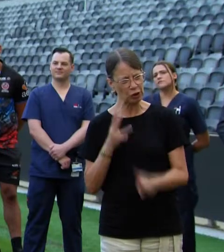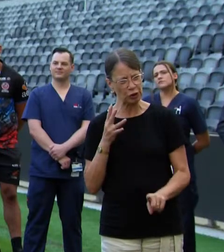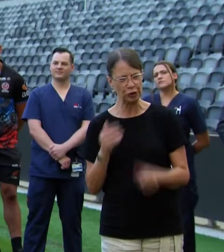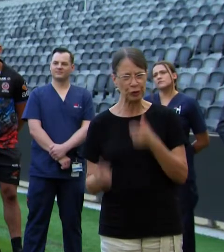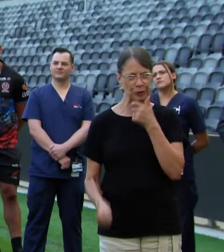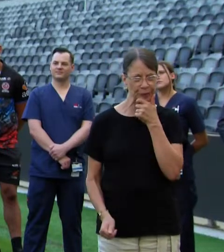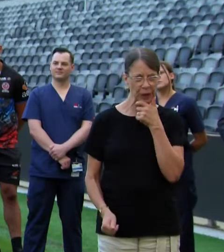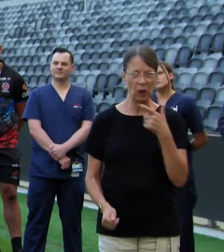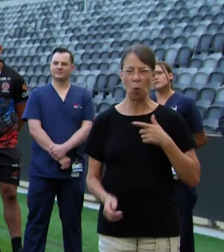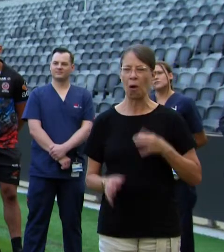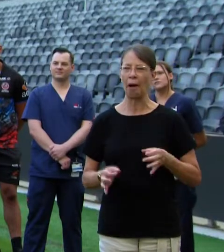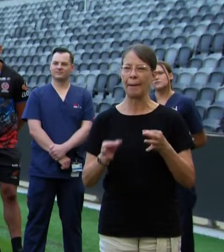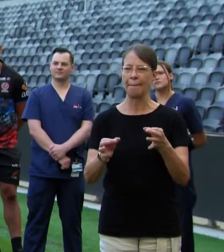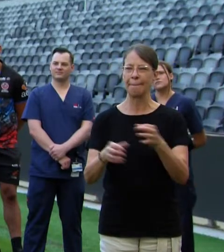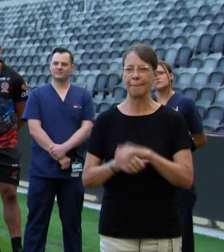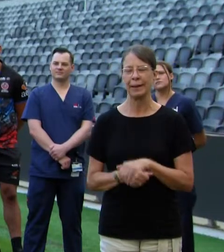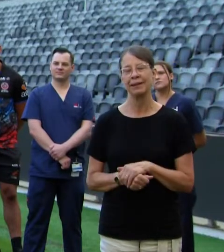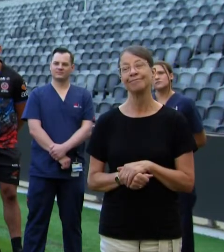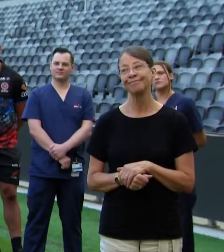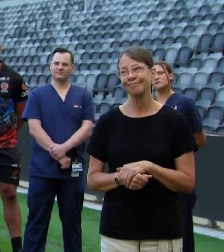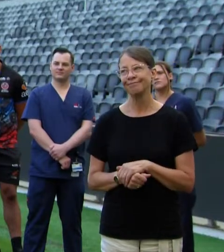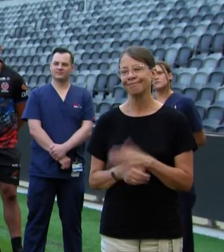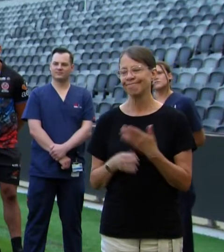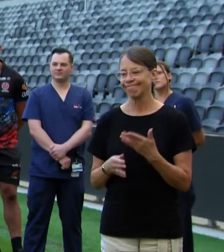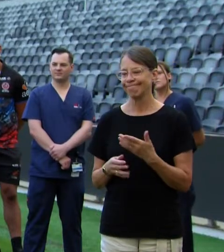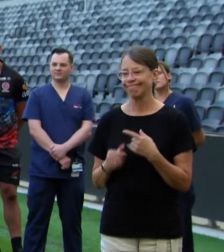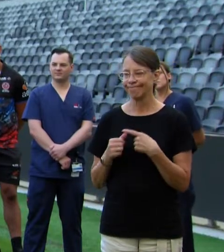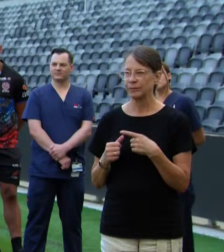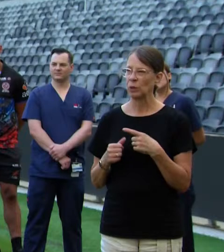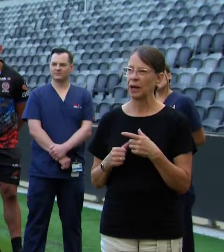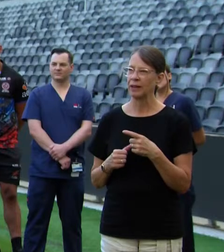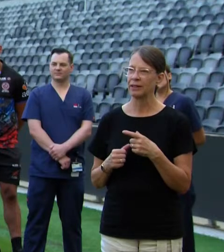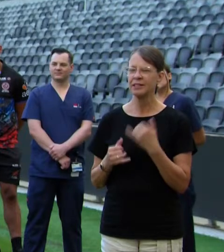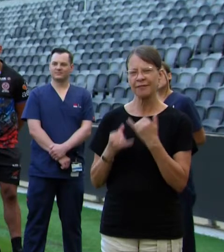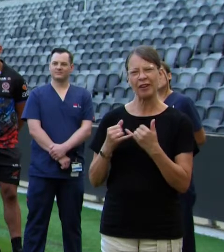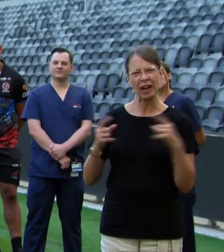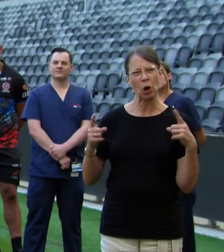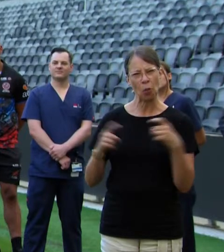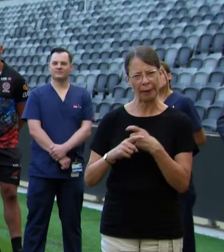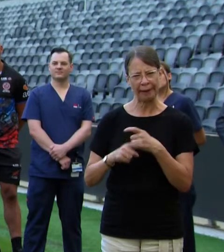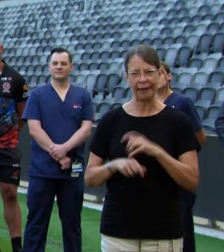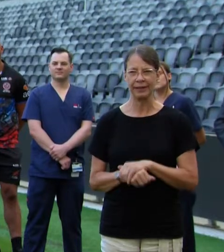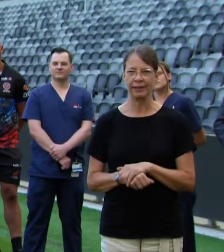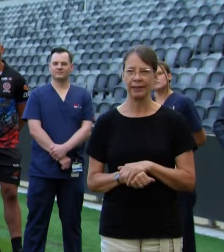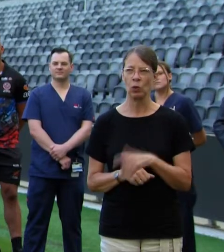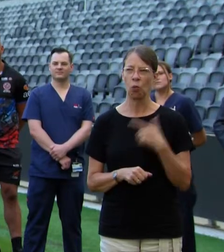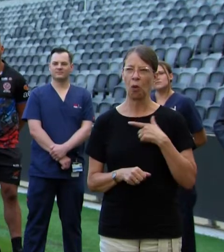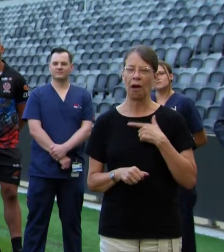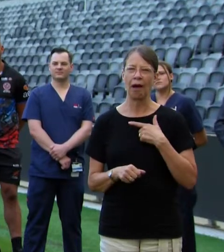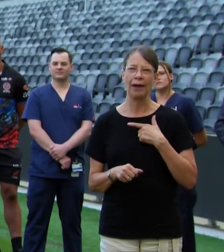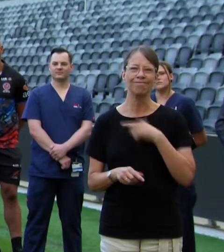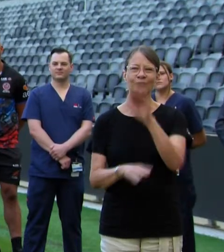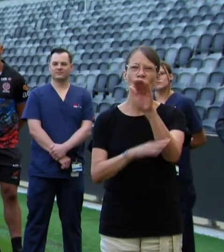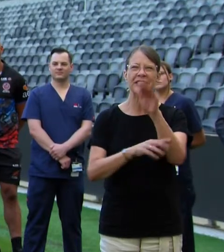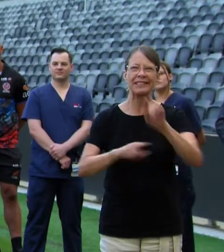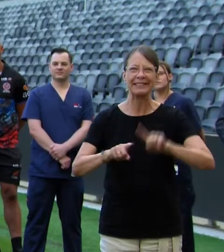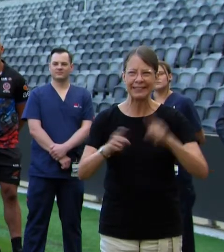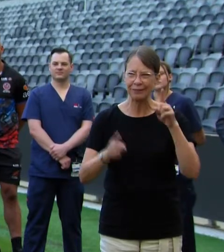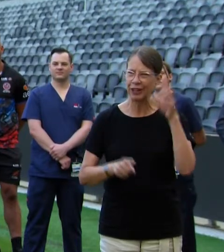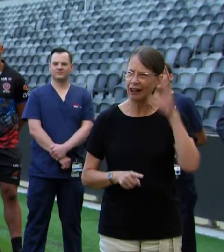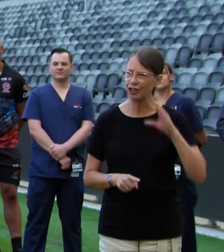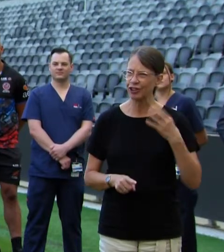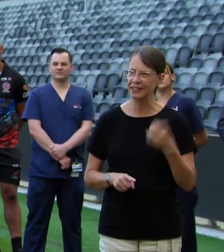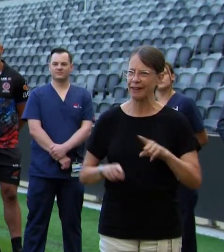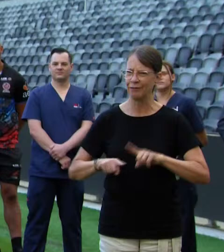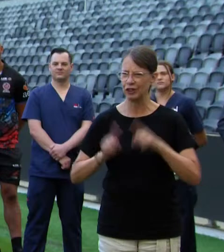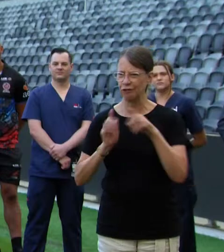do in case. Well, it's a complicated area in circumstances where different countries have different rules